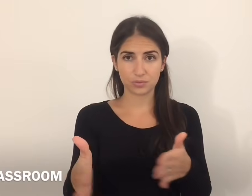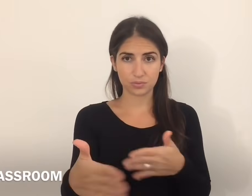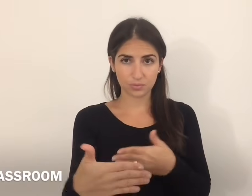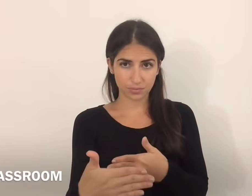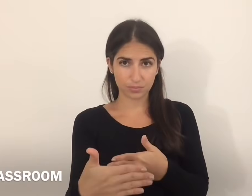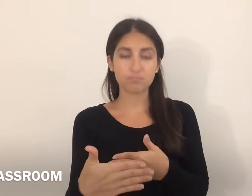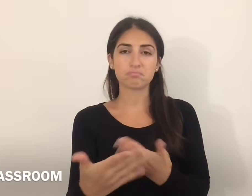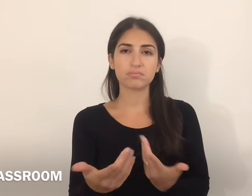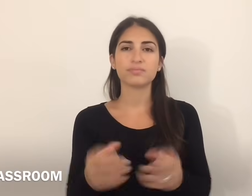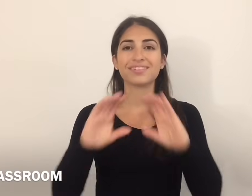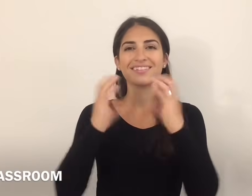Classroom.